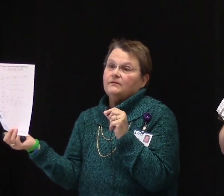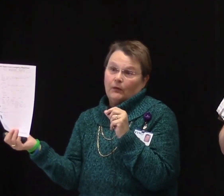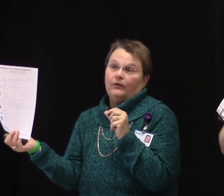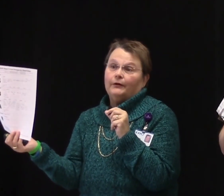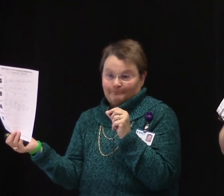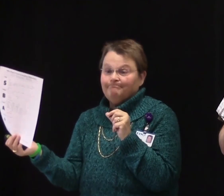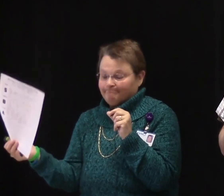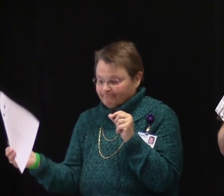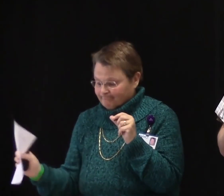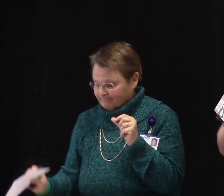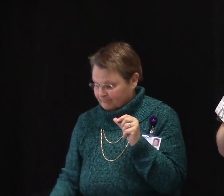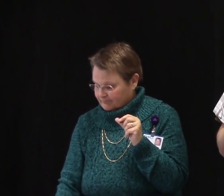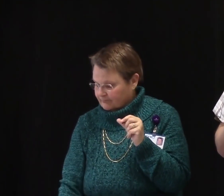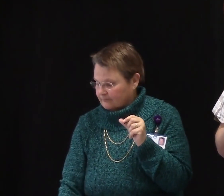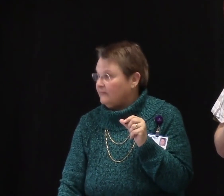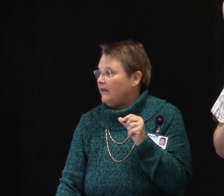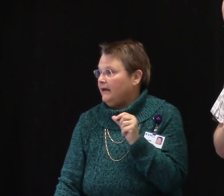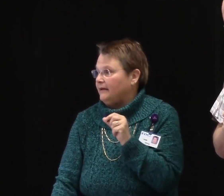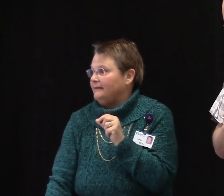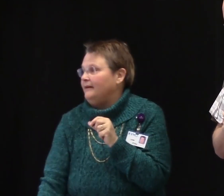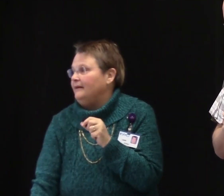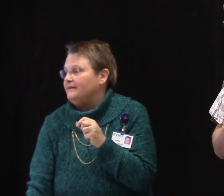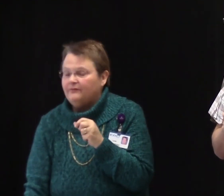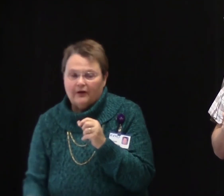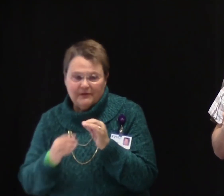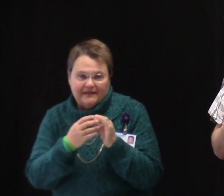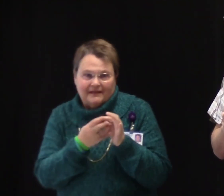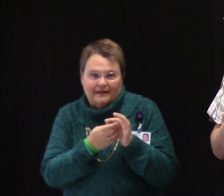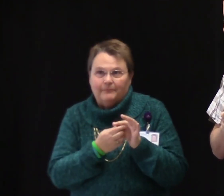smoother. Okay, it's pharmacy time.